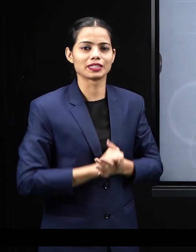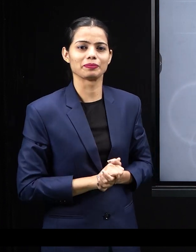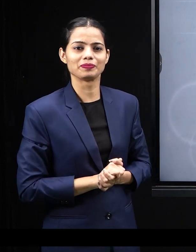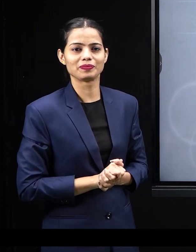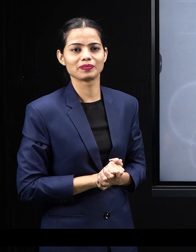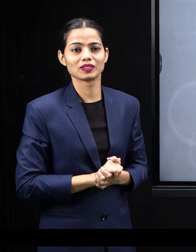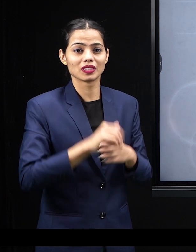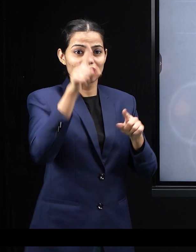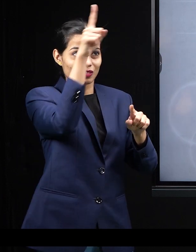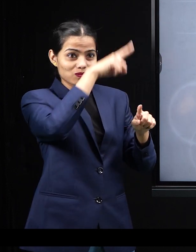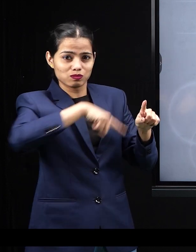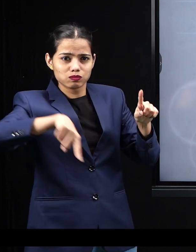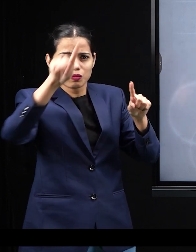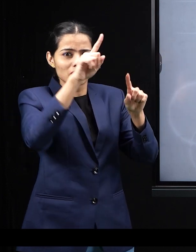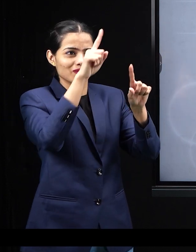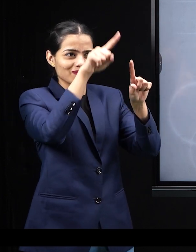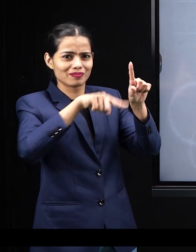inscribed angle theorem,